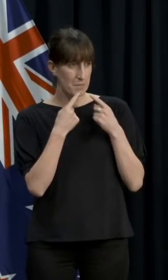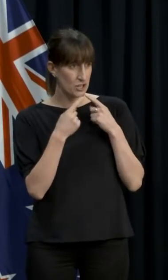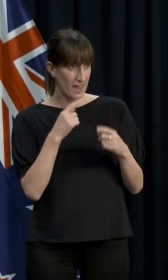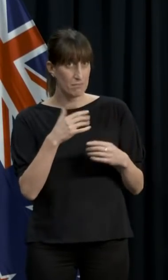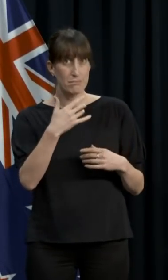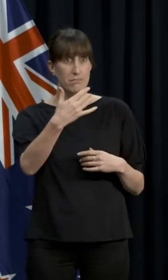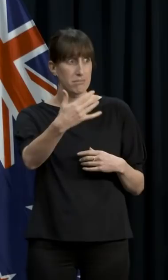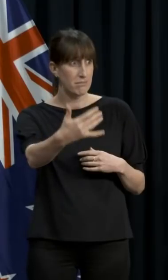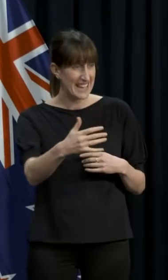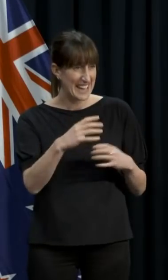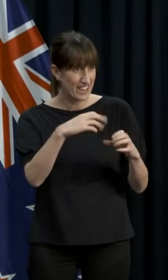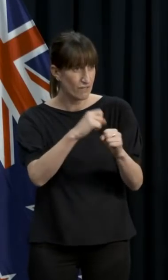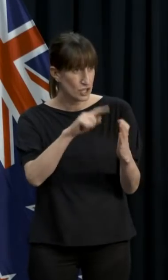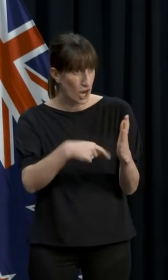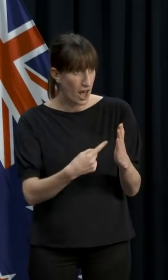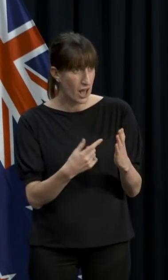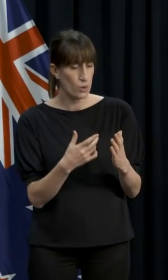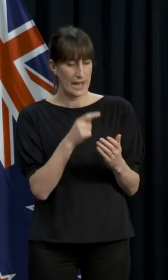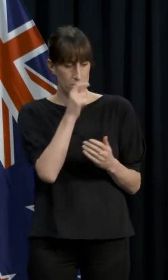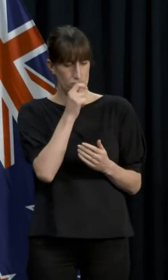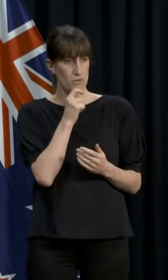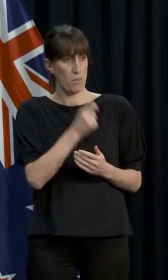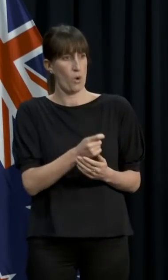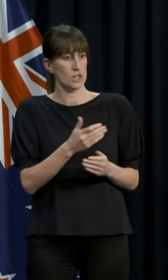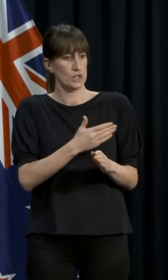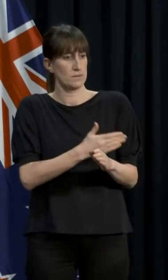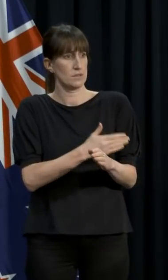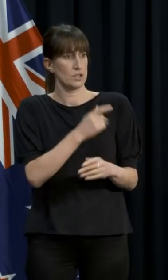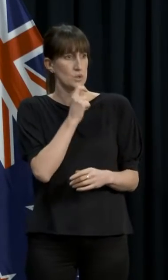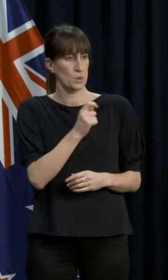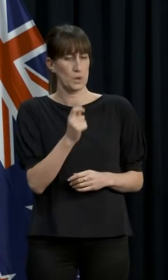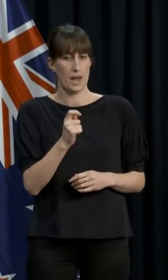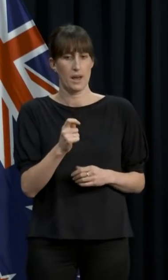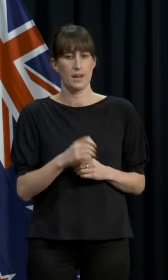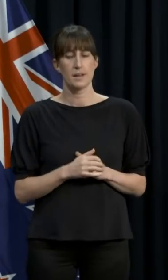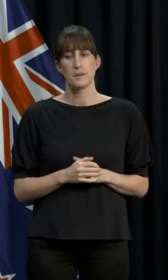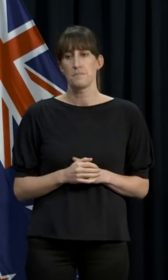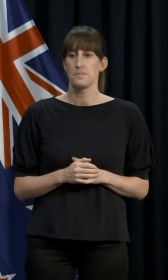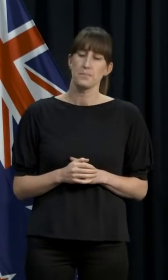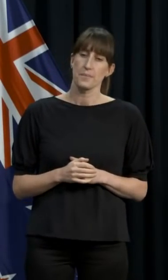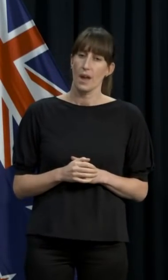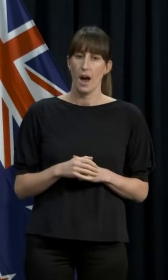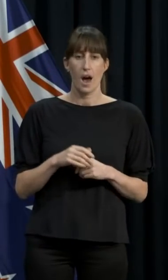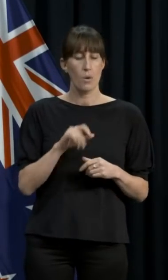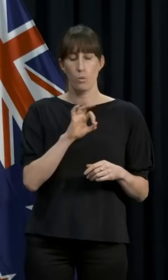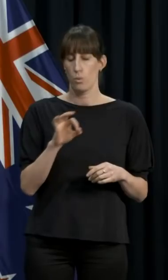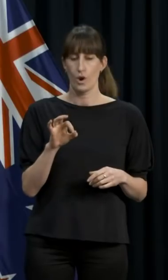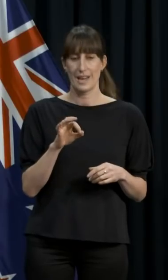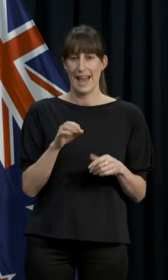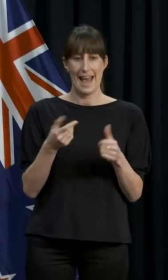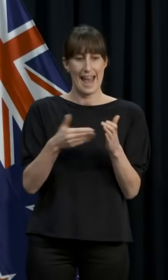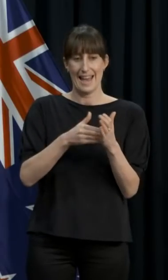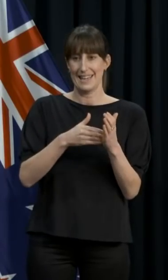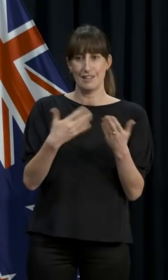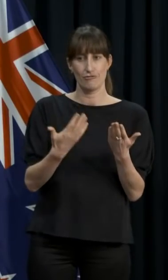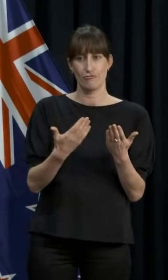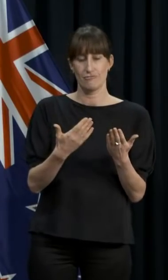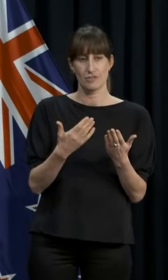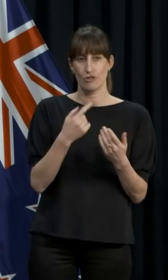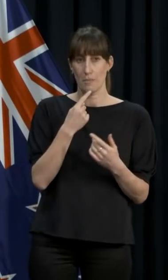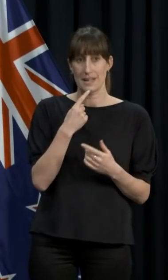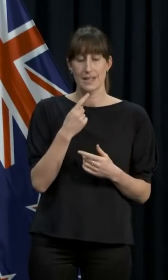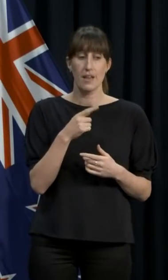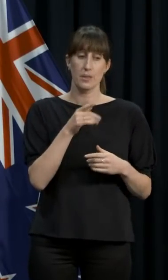I don't want to add anything further to the comments I've already made about the timetable for that, because I think it is important that Michael